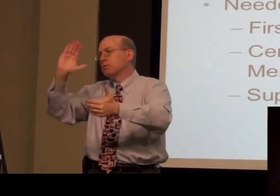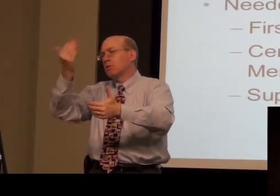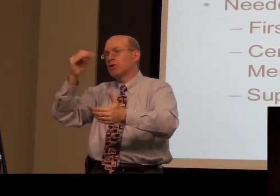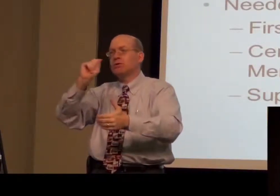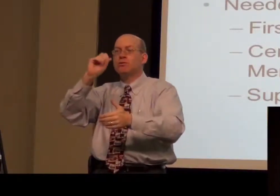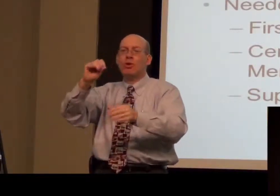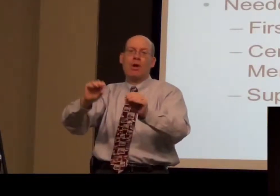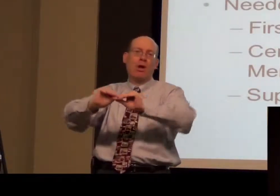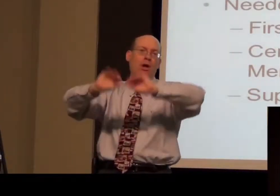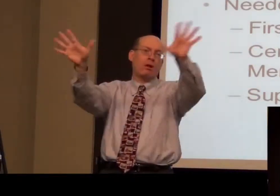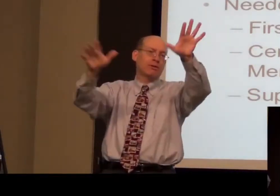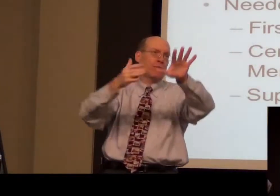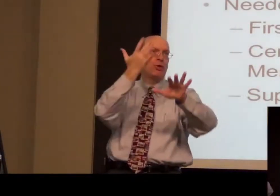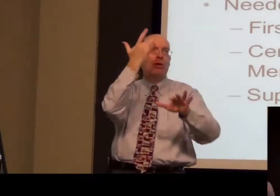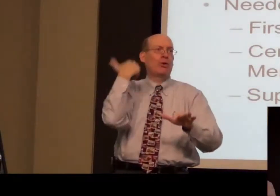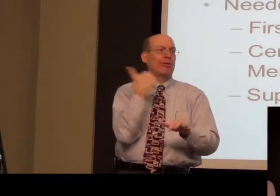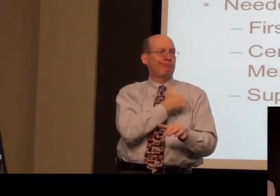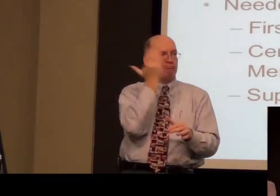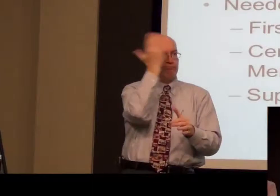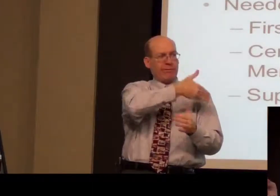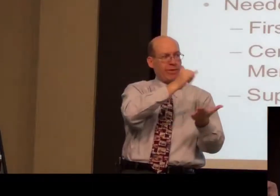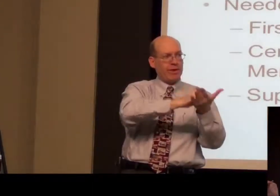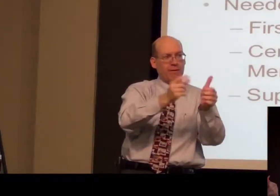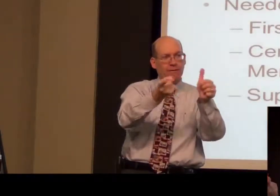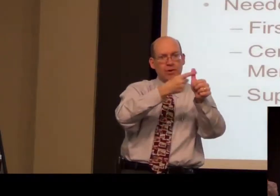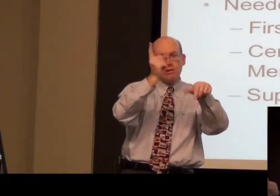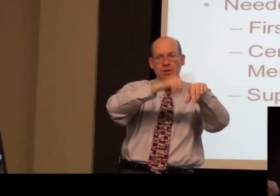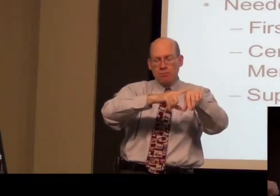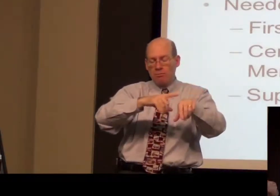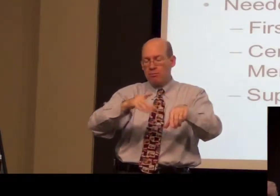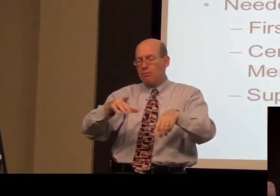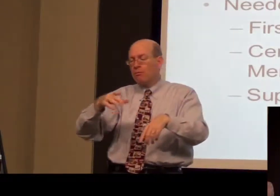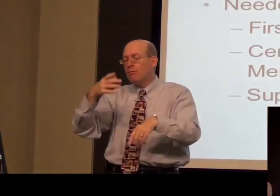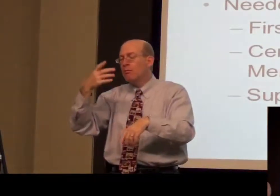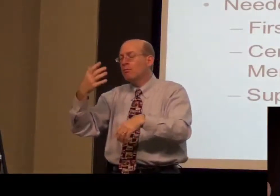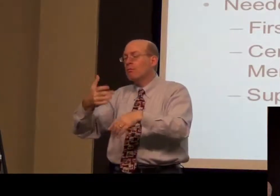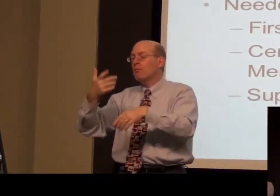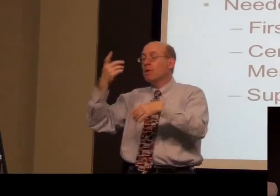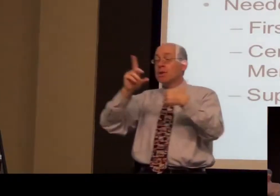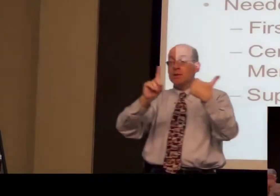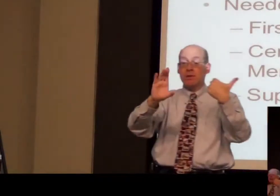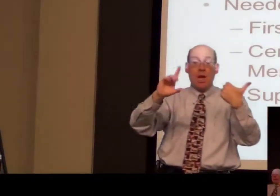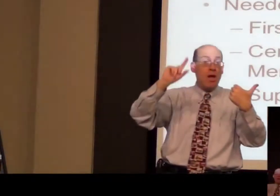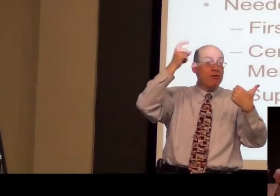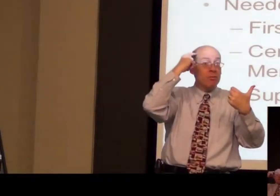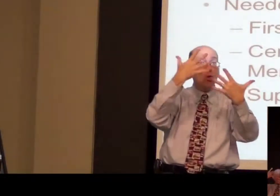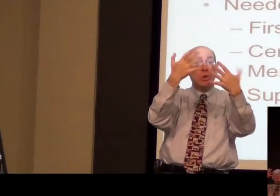through the process, it seemed really obvious. But of course, this was our first